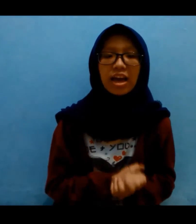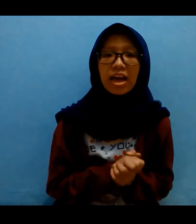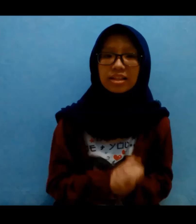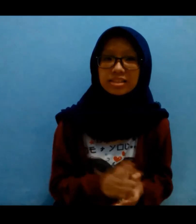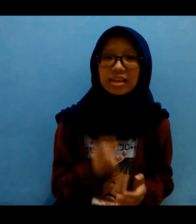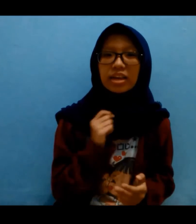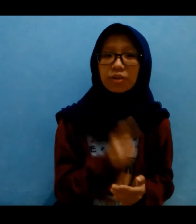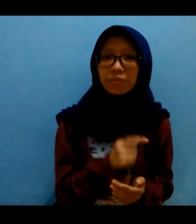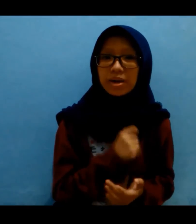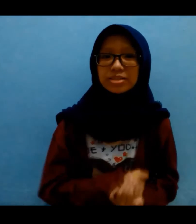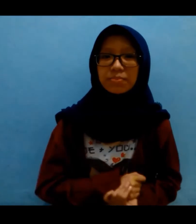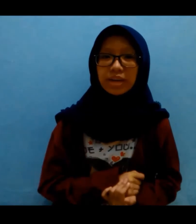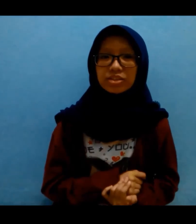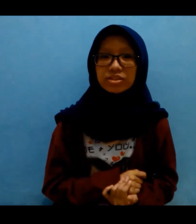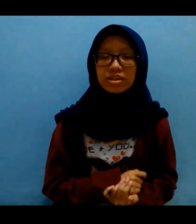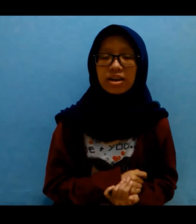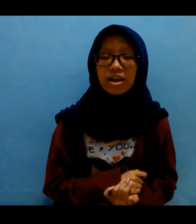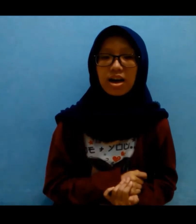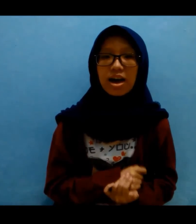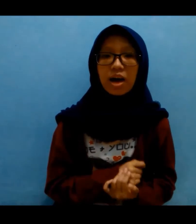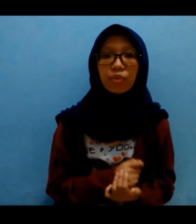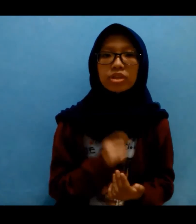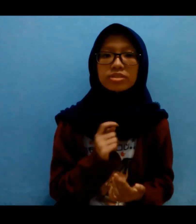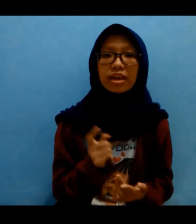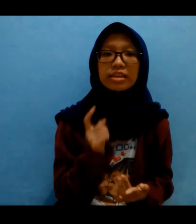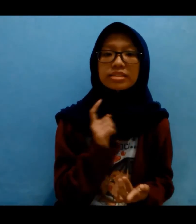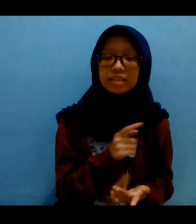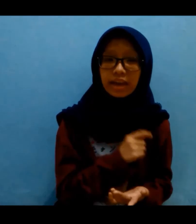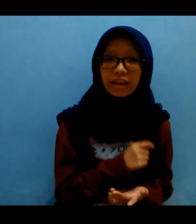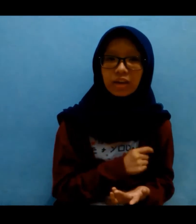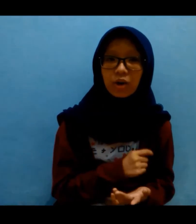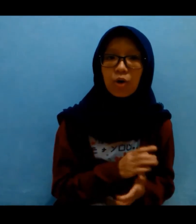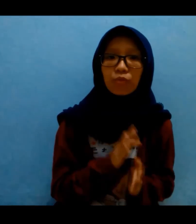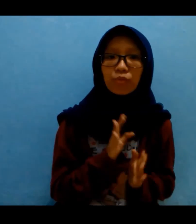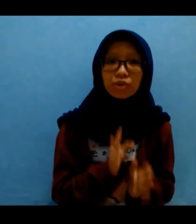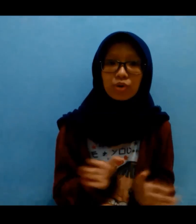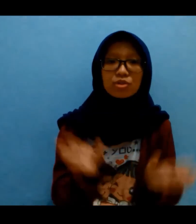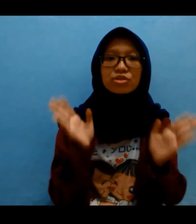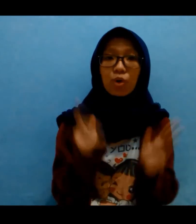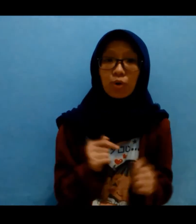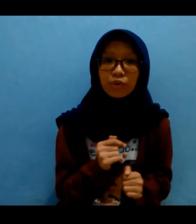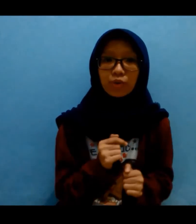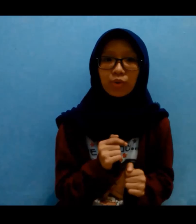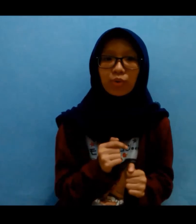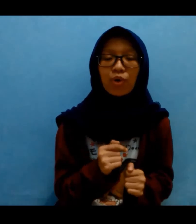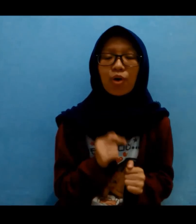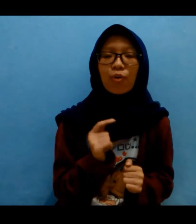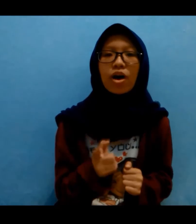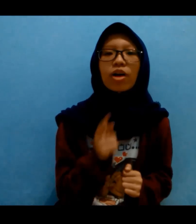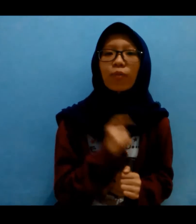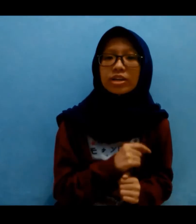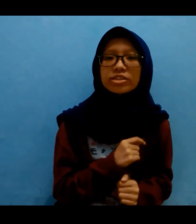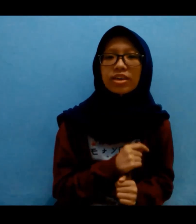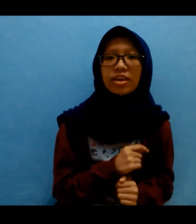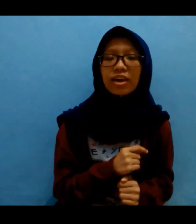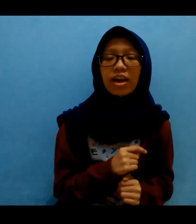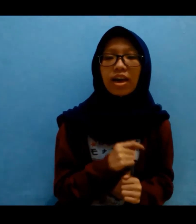And at the end of my speech, I want to say thanks for those of you who are watching